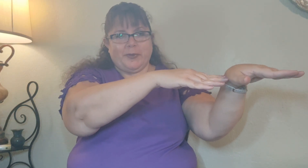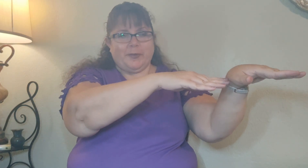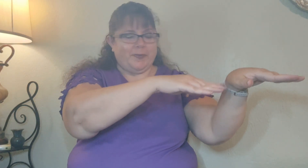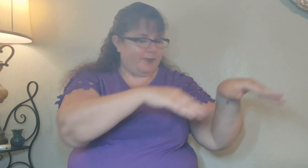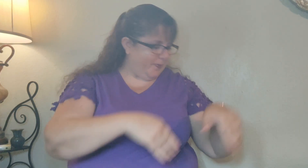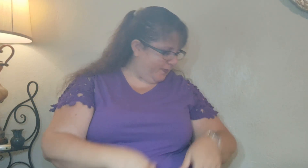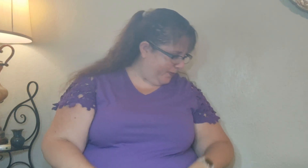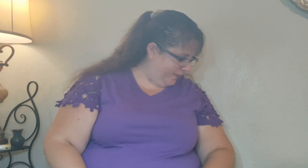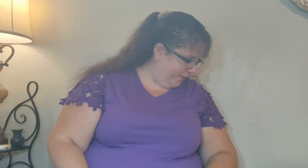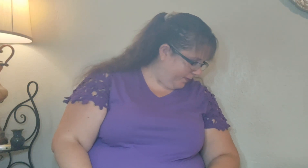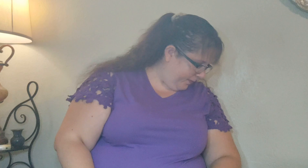bumper.